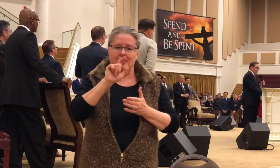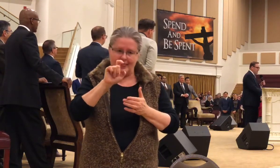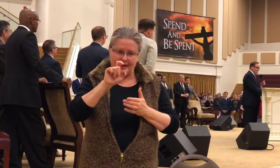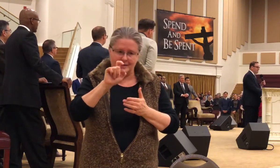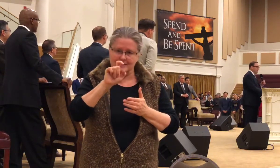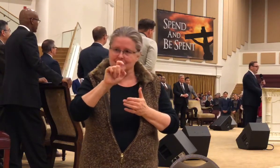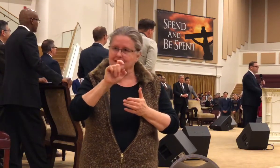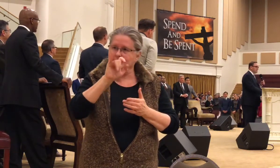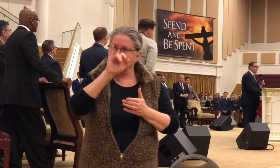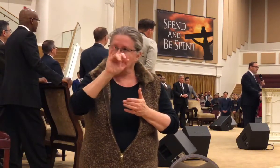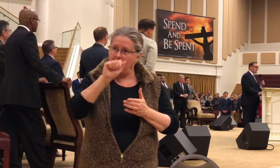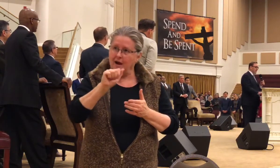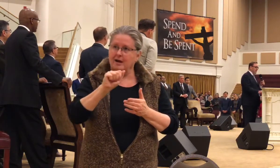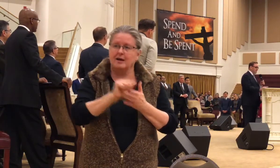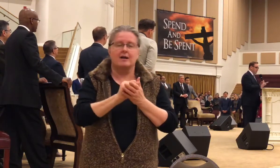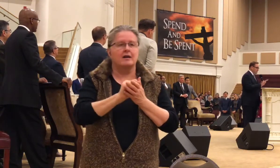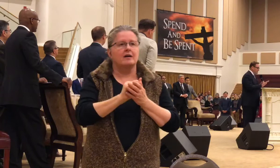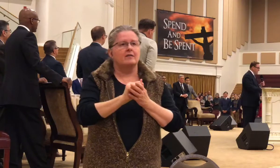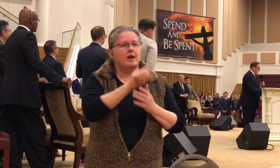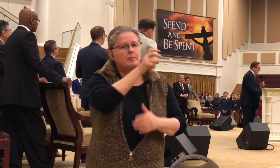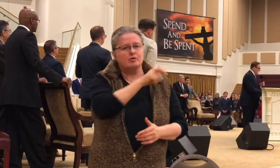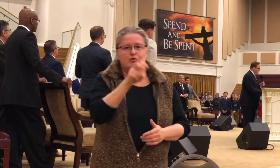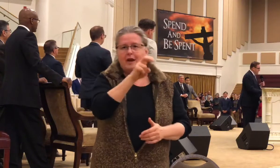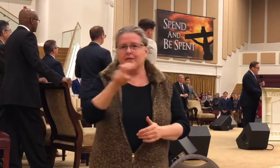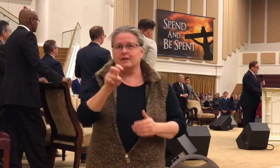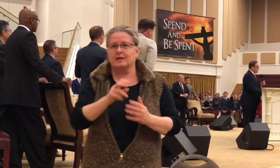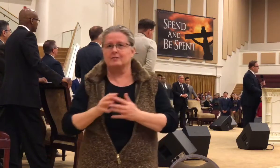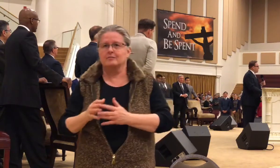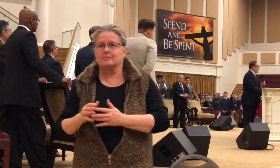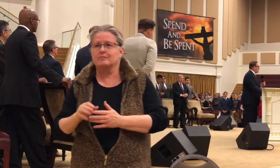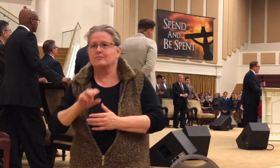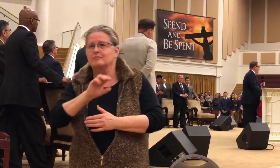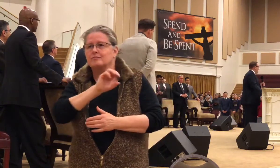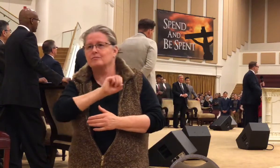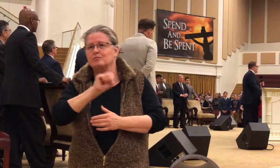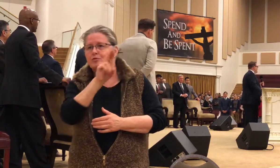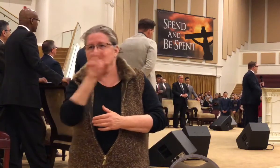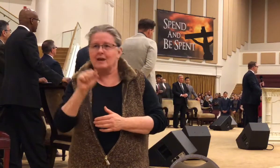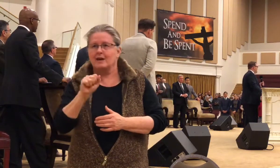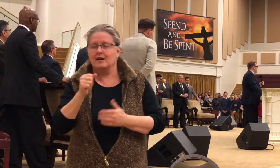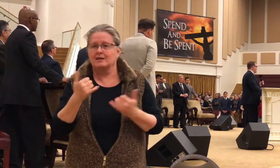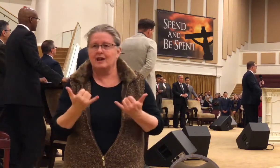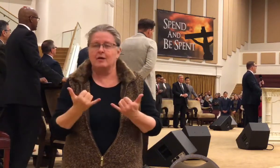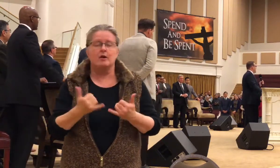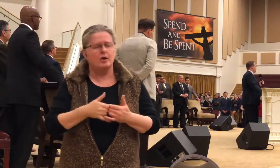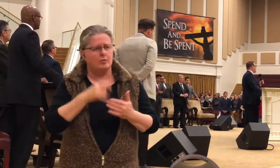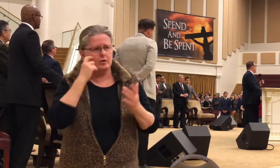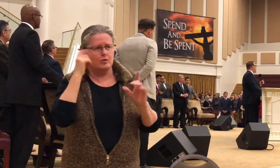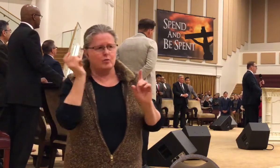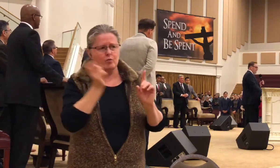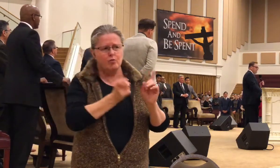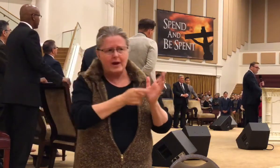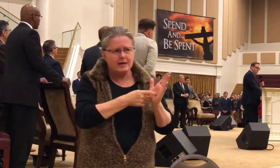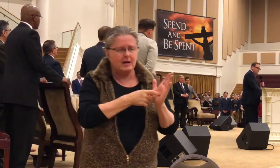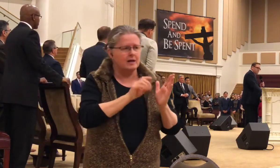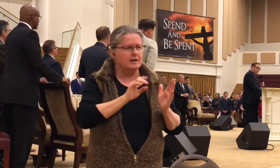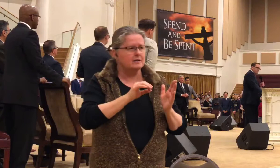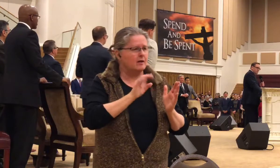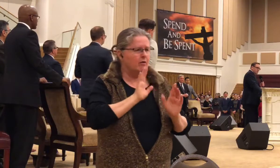are traveling in the United States. They're in California. And you know what? Whenever you recognize an